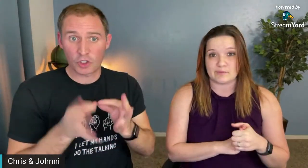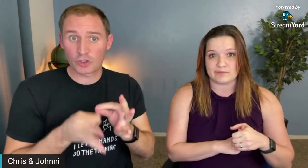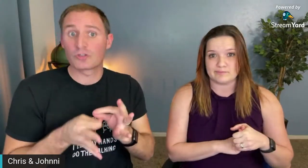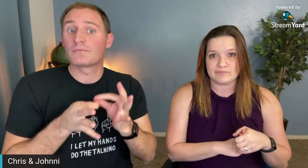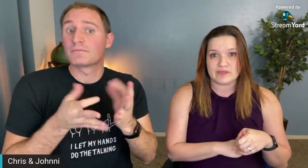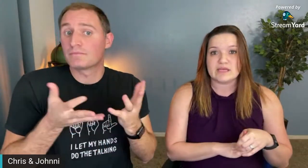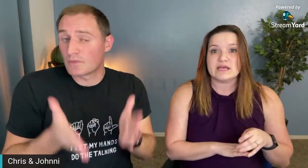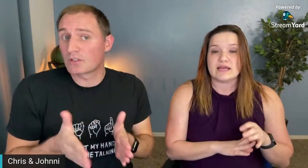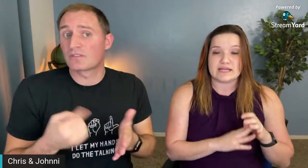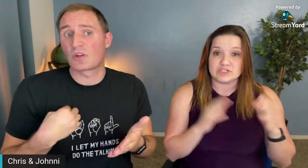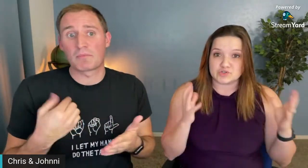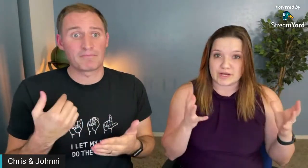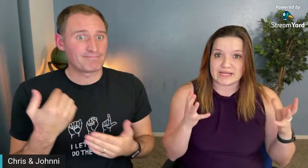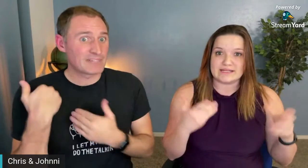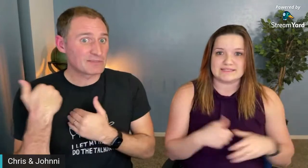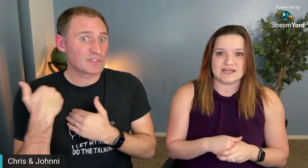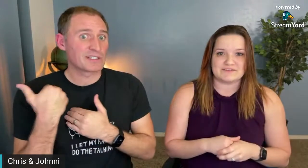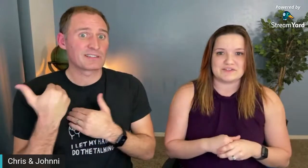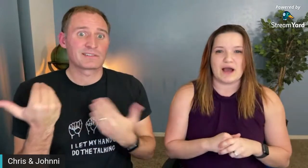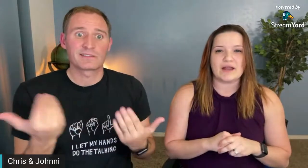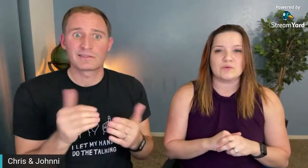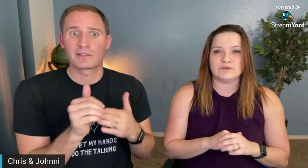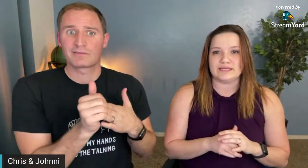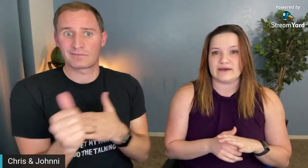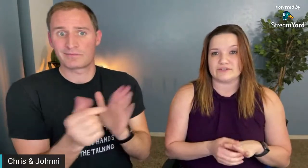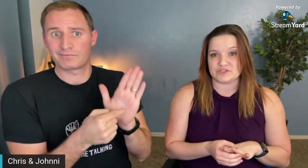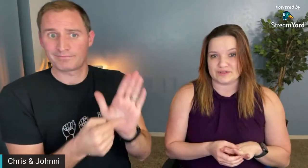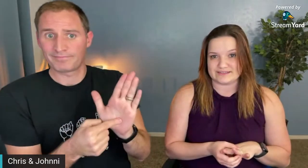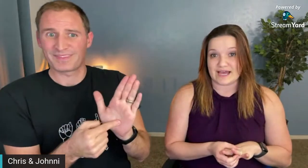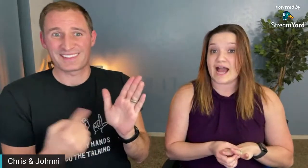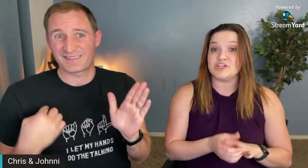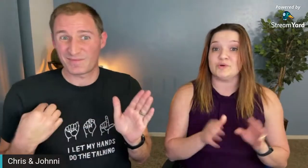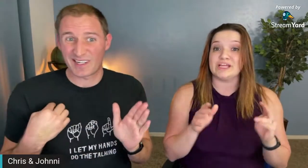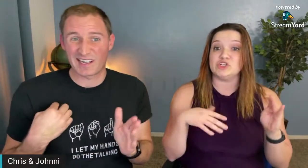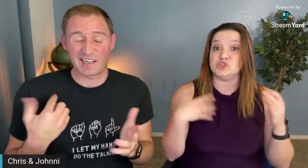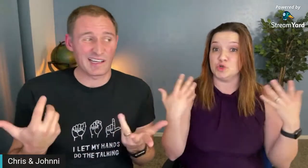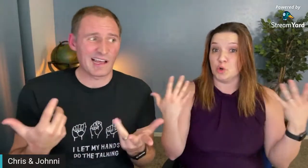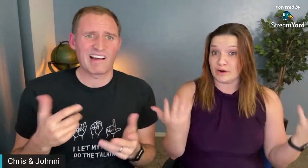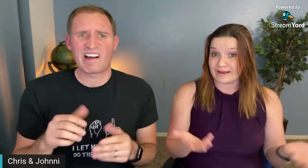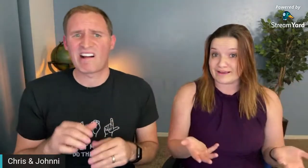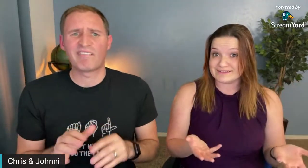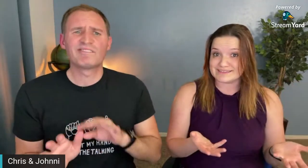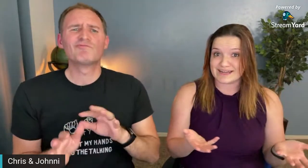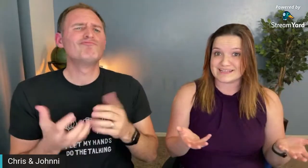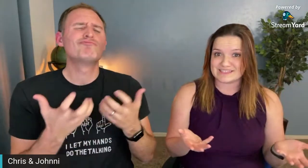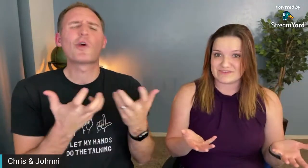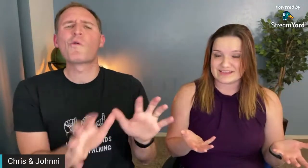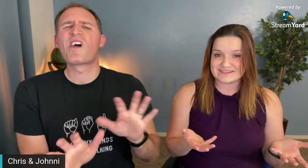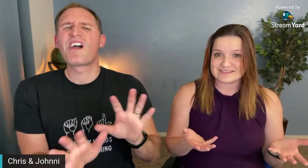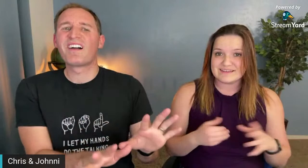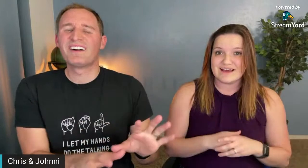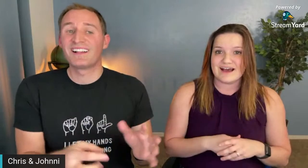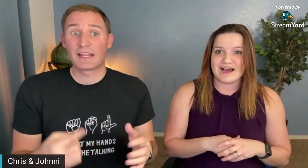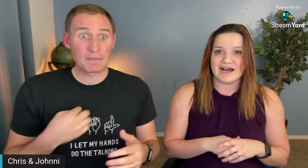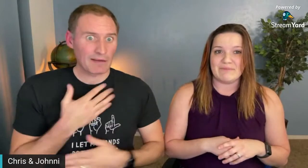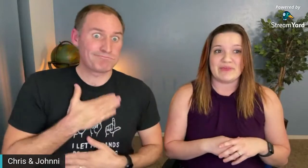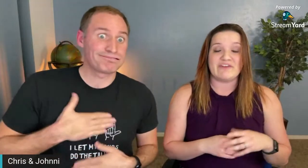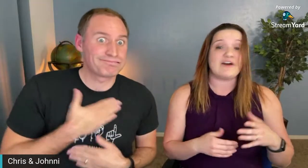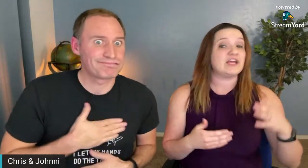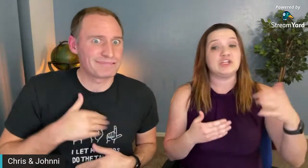example and to train and stuff. So I don't really have a choice. I don't enjoy science events. If I knew